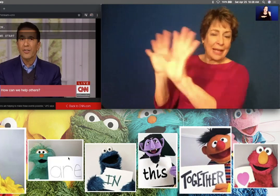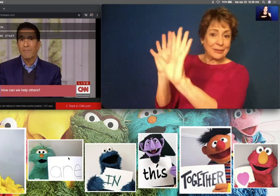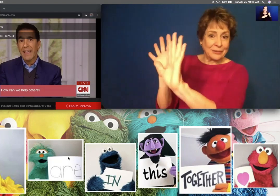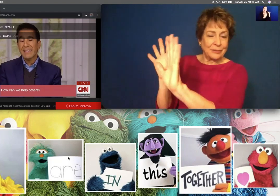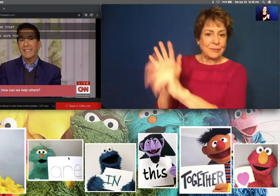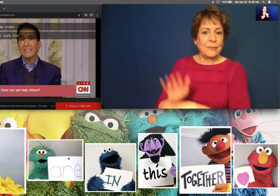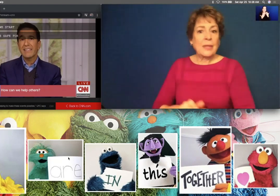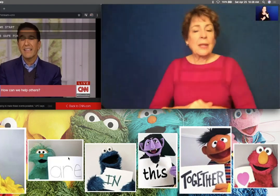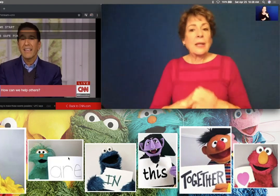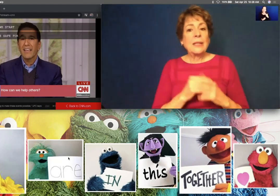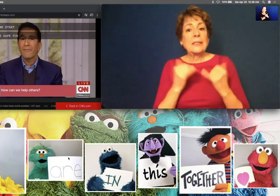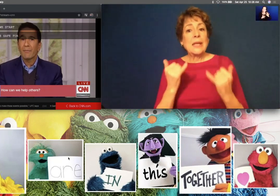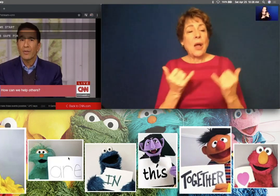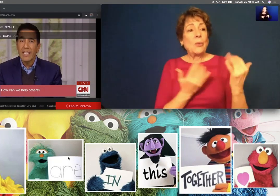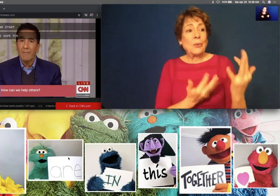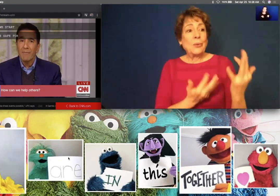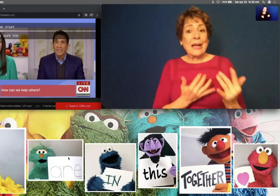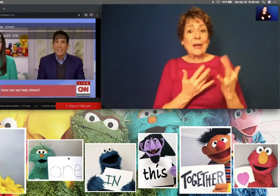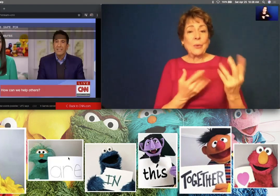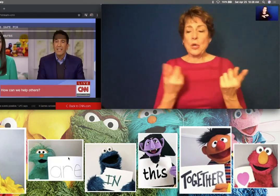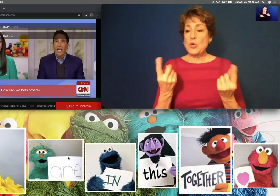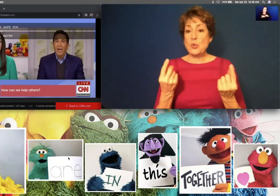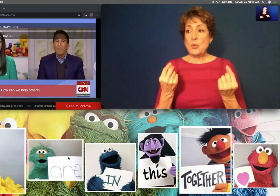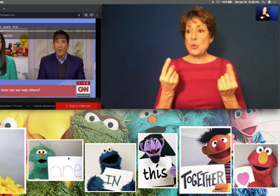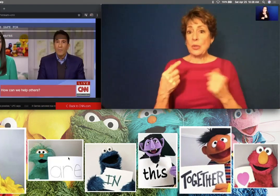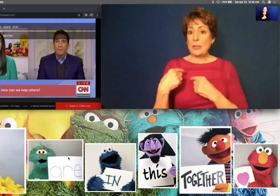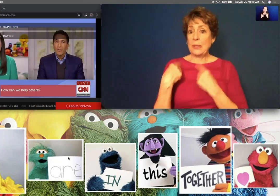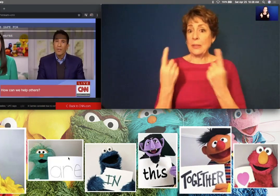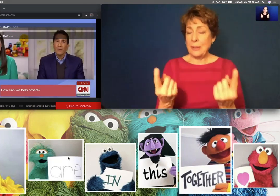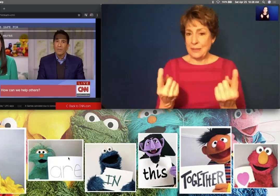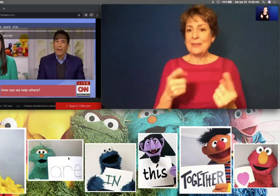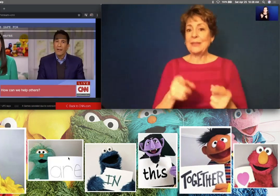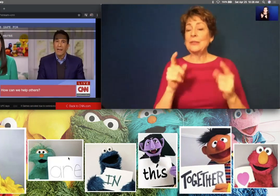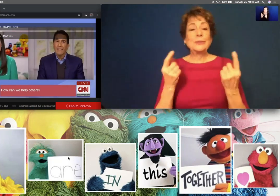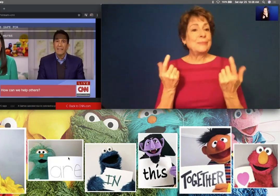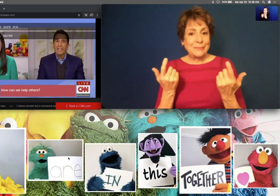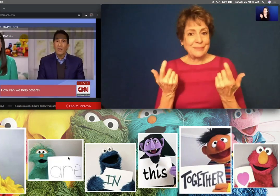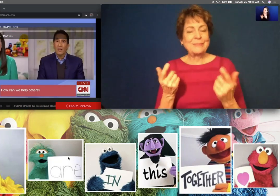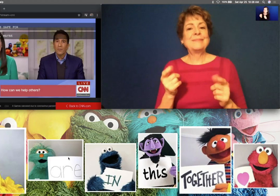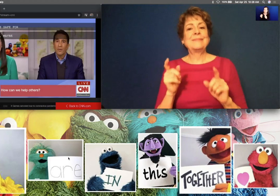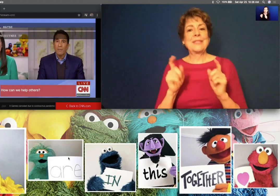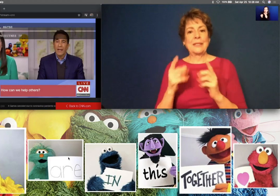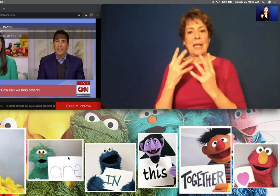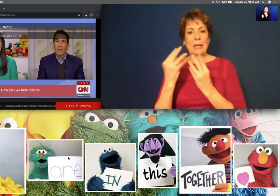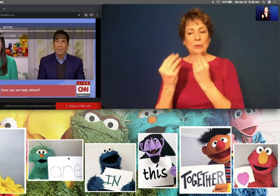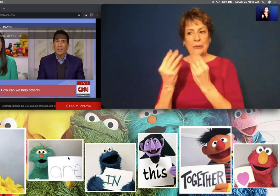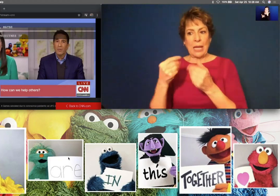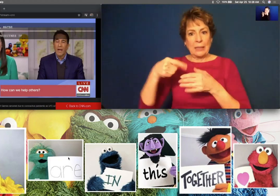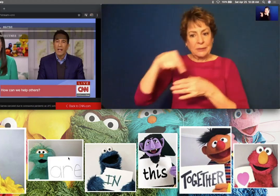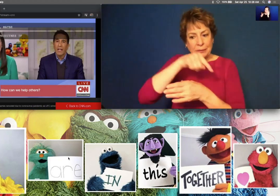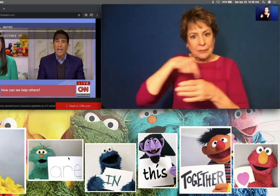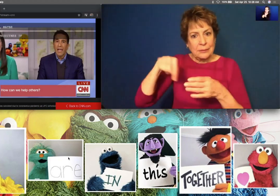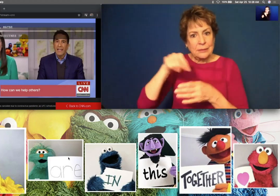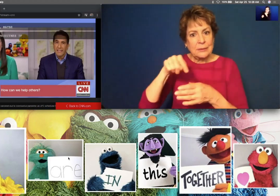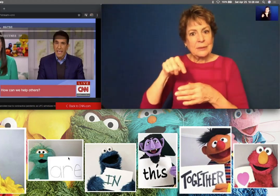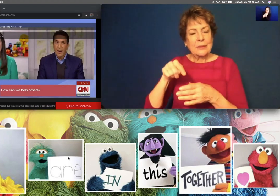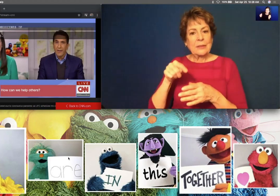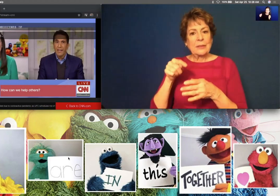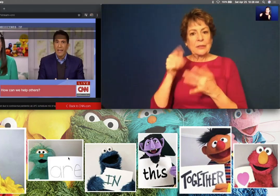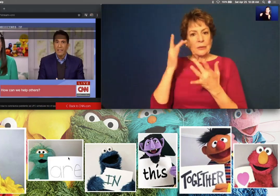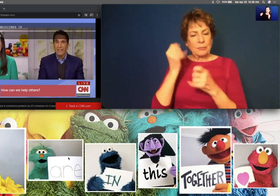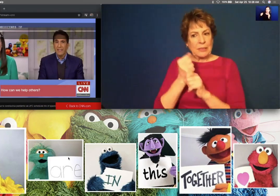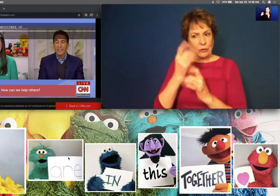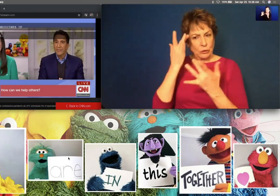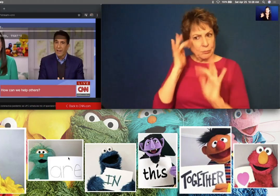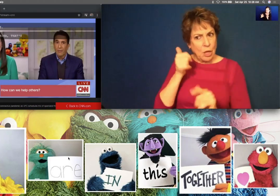that it's safe for people to go outside, maybe even making sure there's medicines if people need medicines. Most people don't, Erica. I think